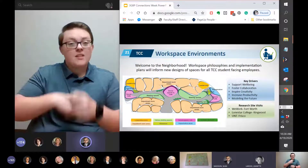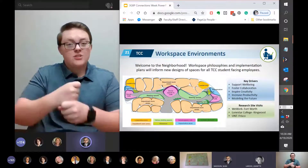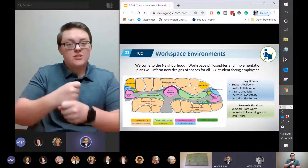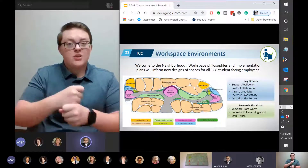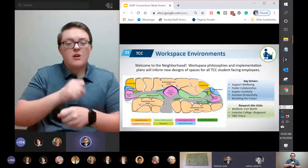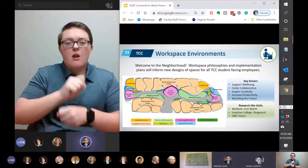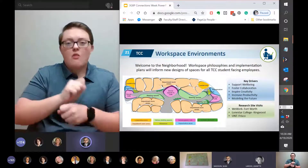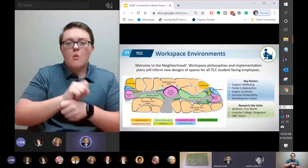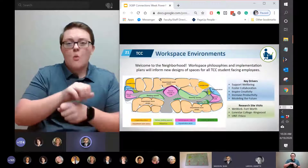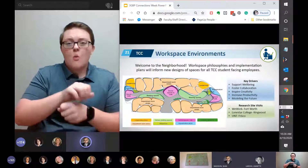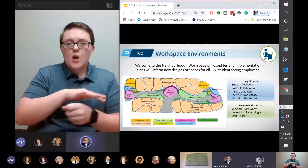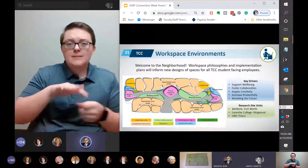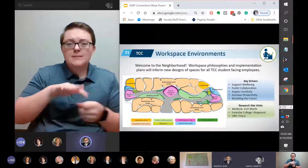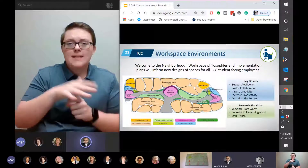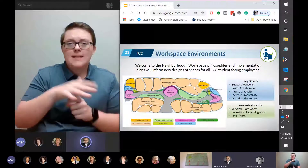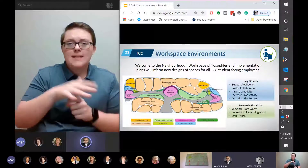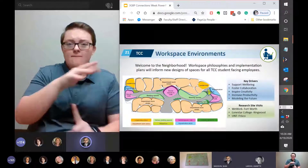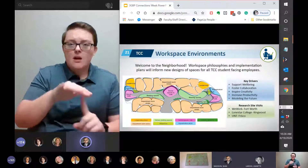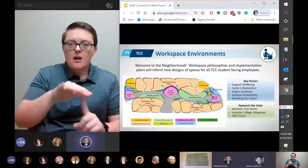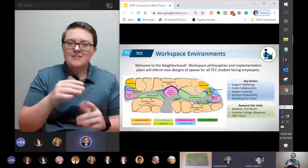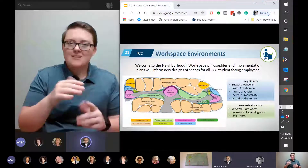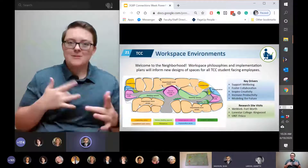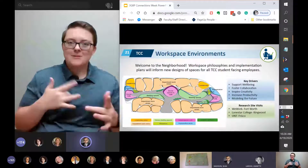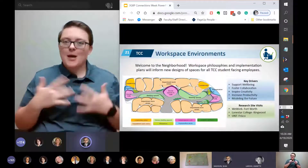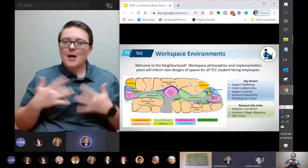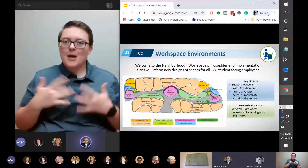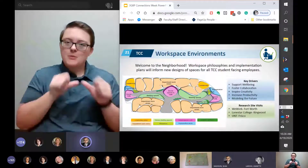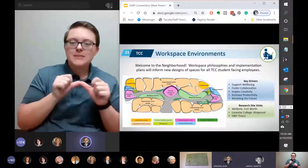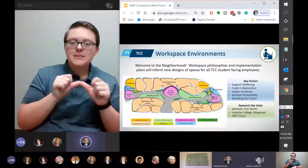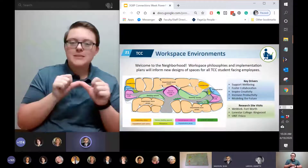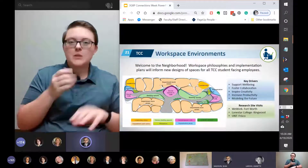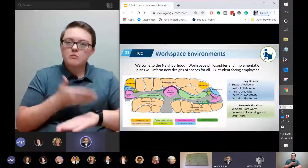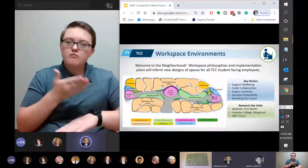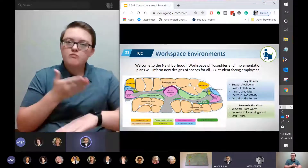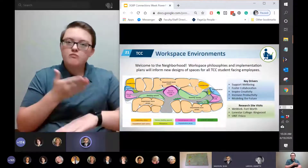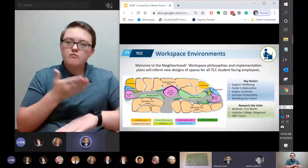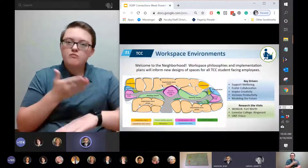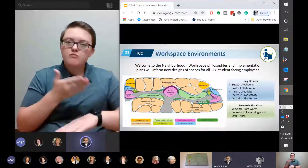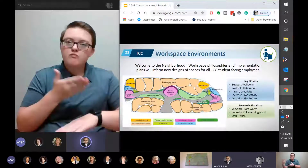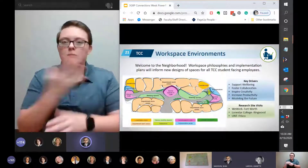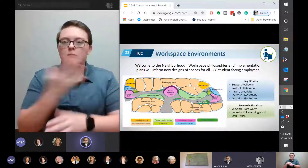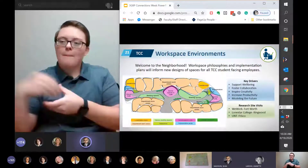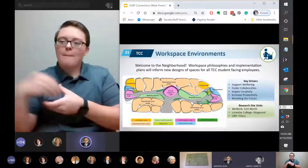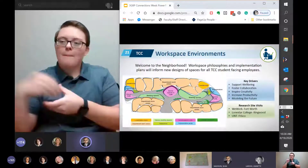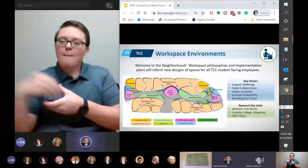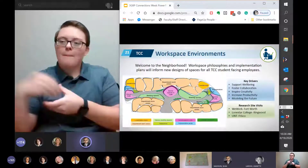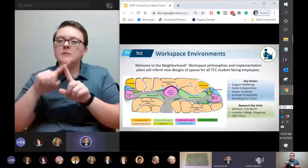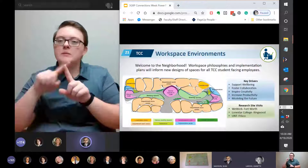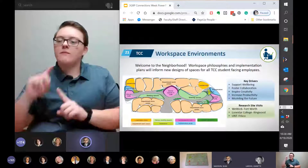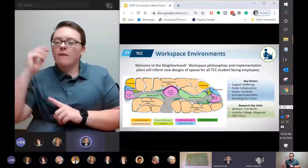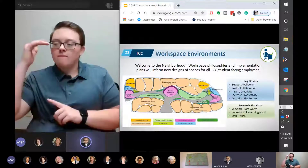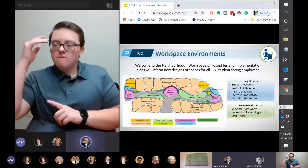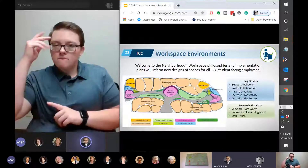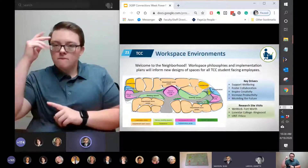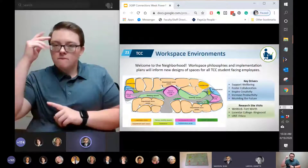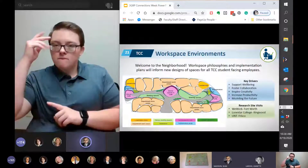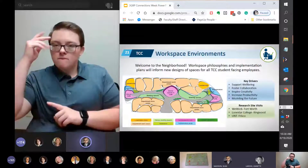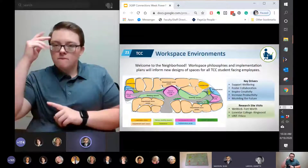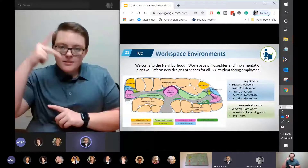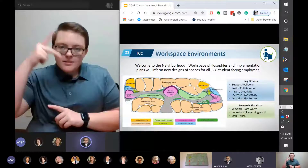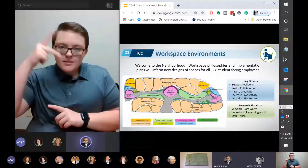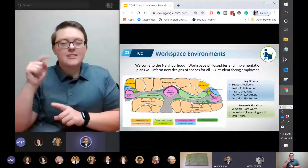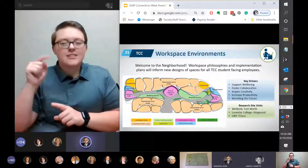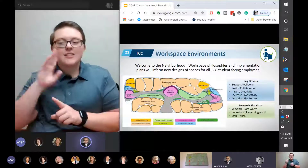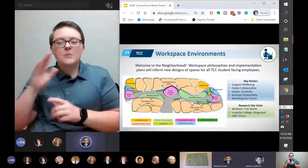to advance the work and development of additional philosophies and implementation approaches that will continue to inform the